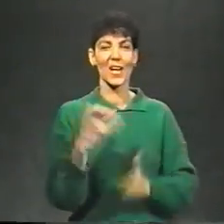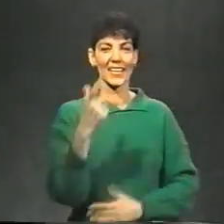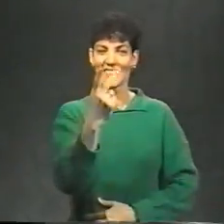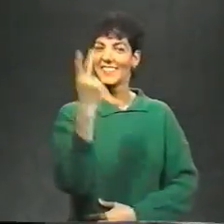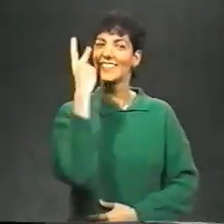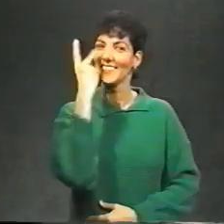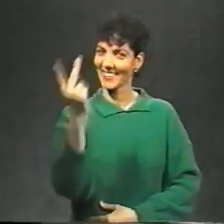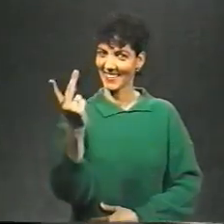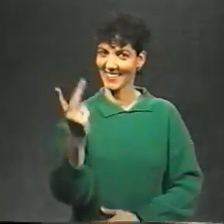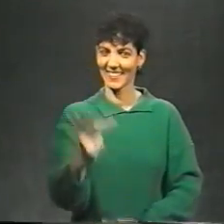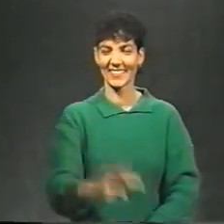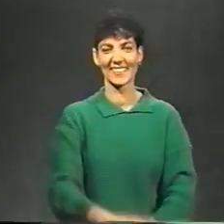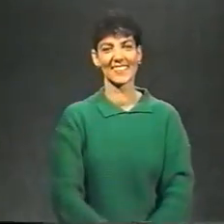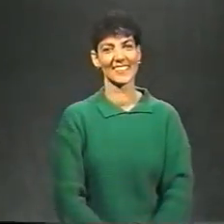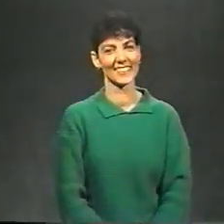Now look at some more examples.